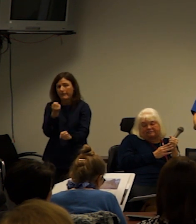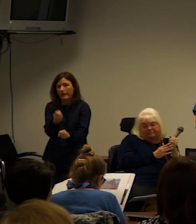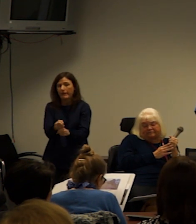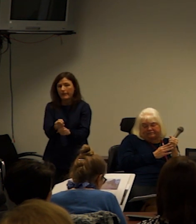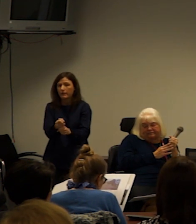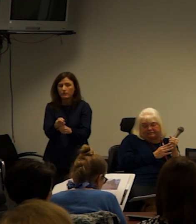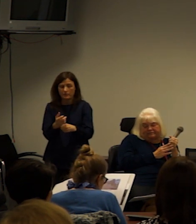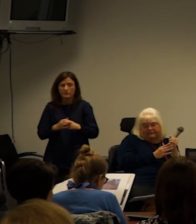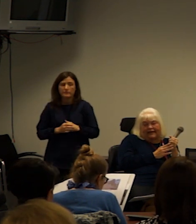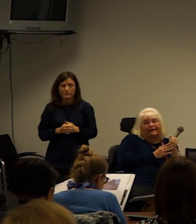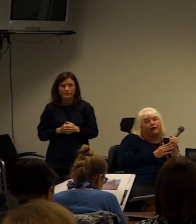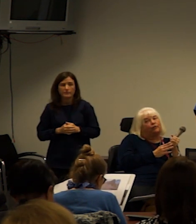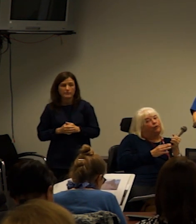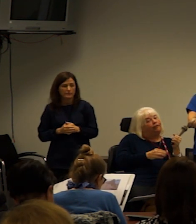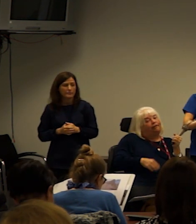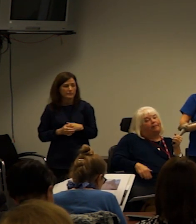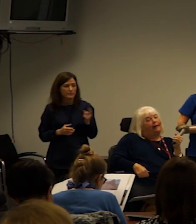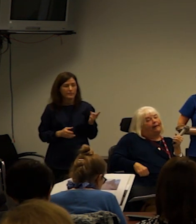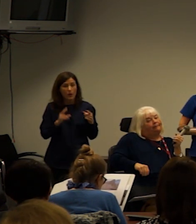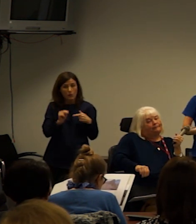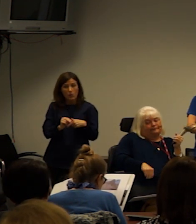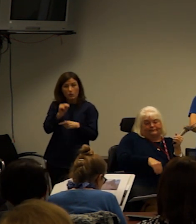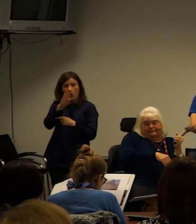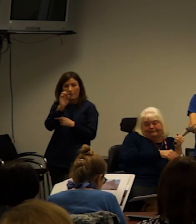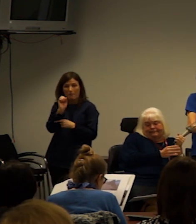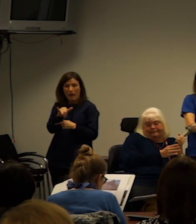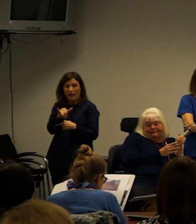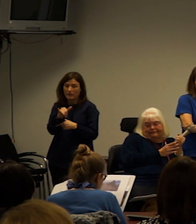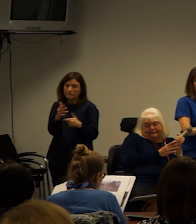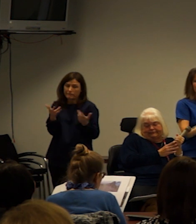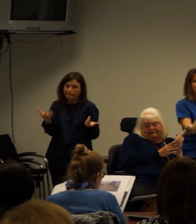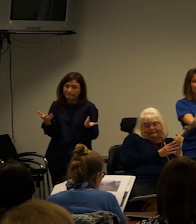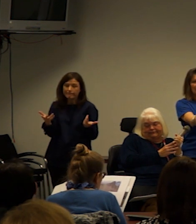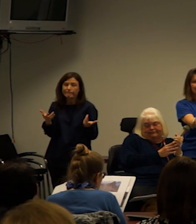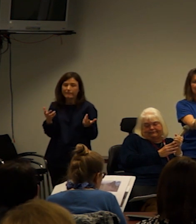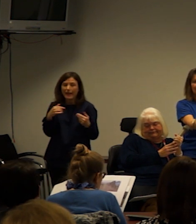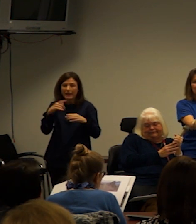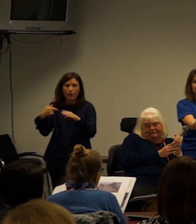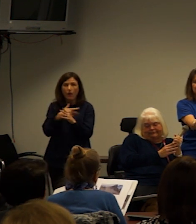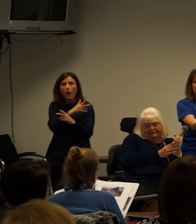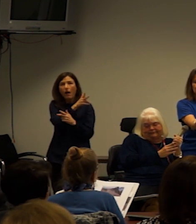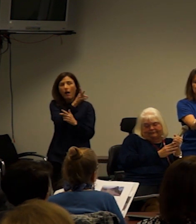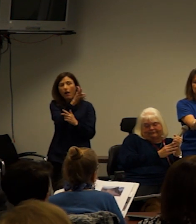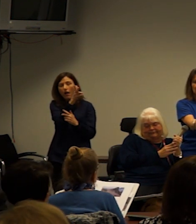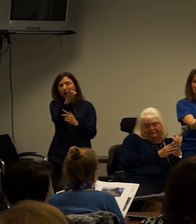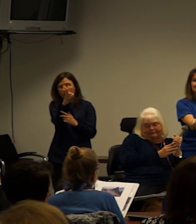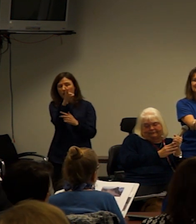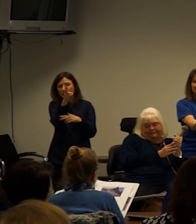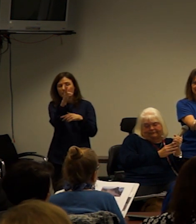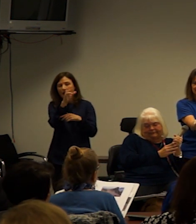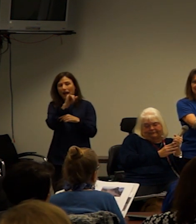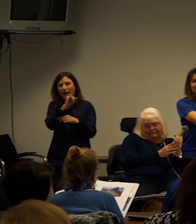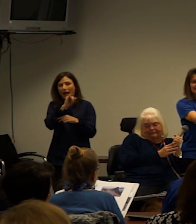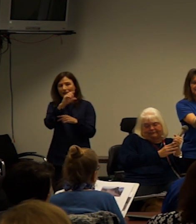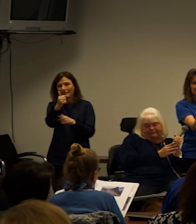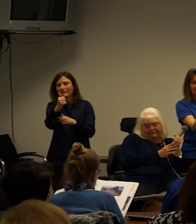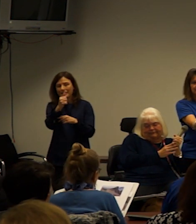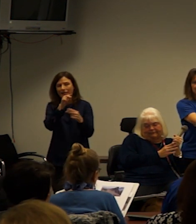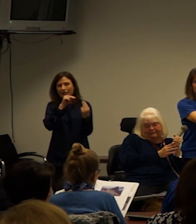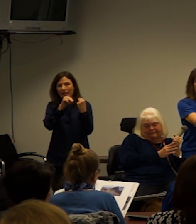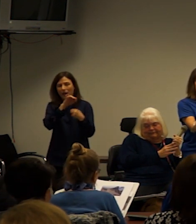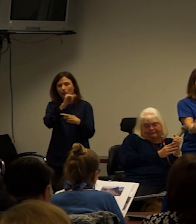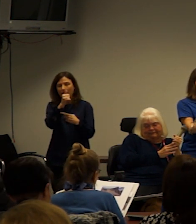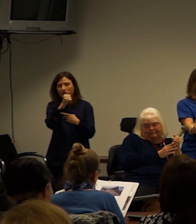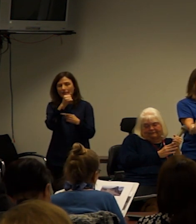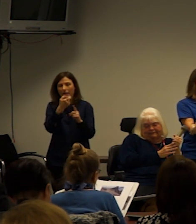Years. Two, yeah. Yeah. Okay. Had to go north of the bay. Mm-hmm. You had to go all the way up to I-10 to get